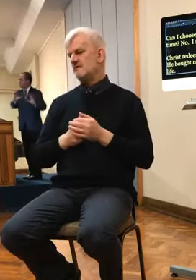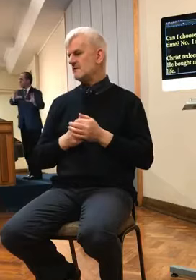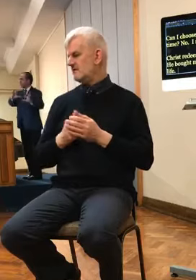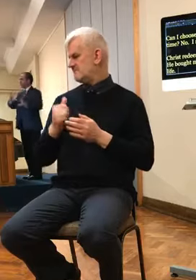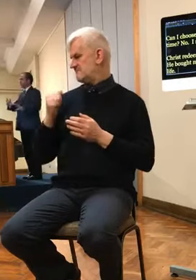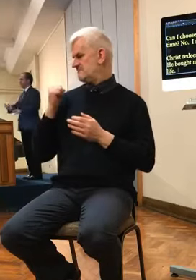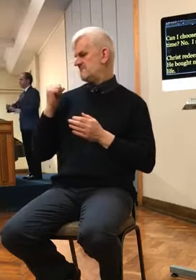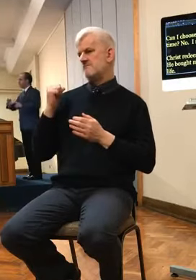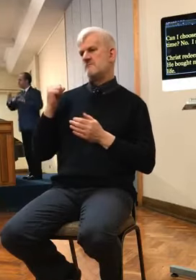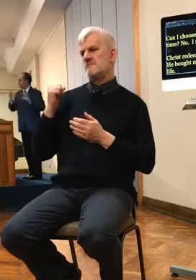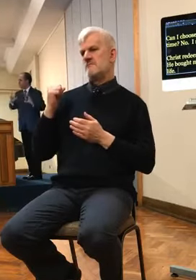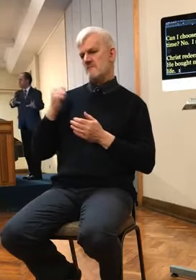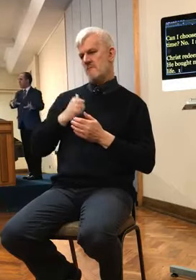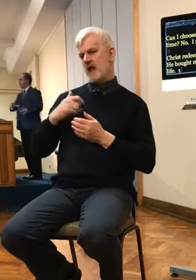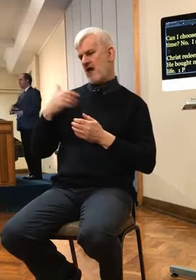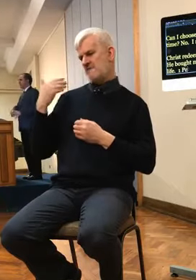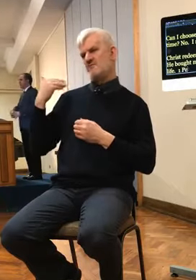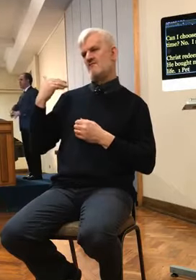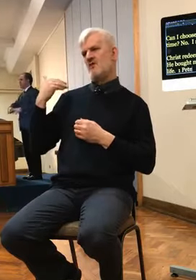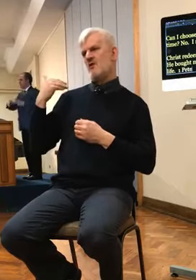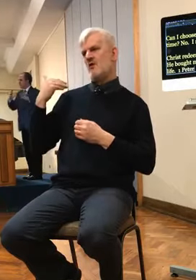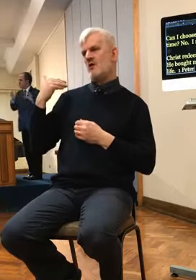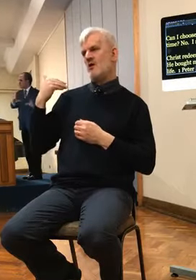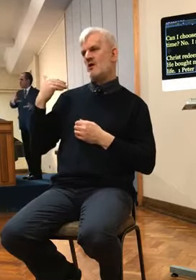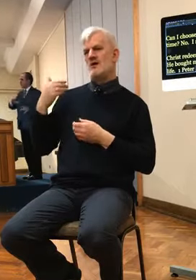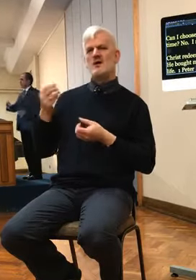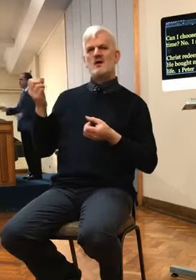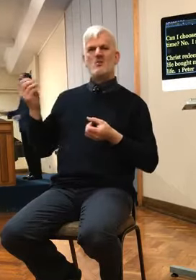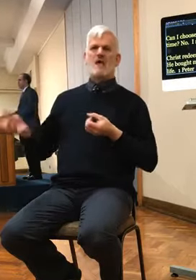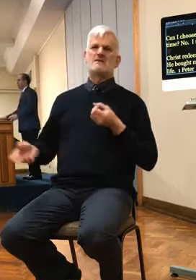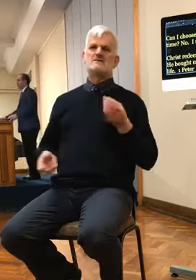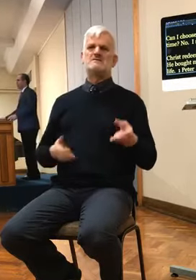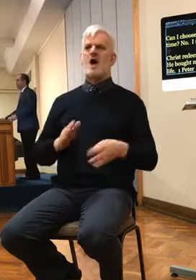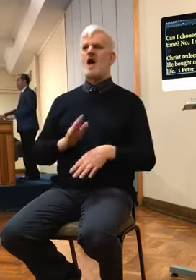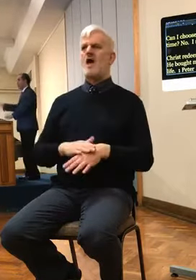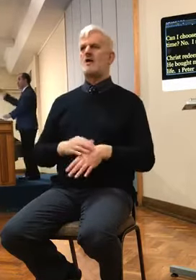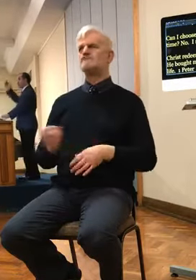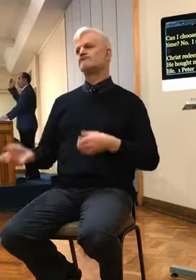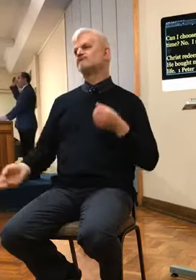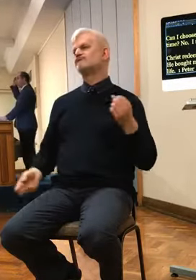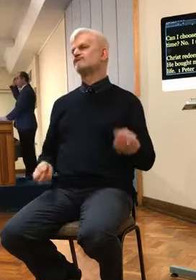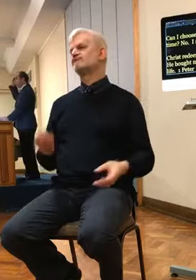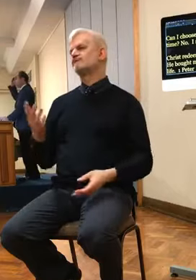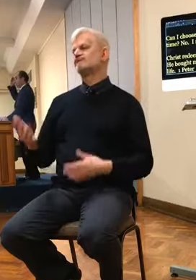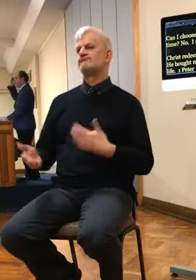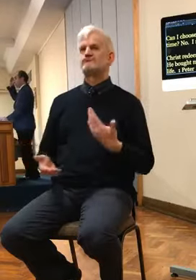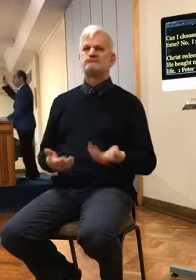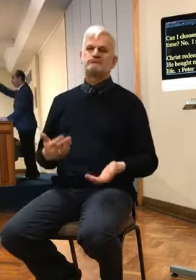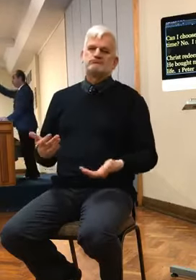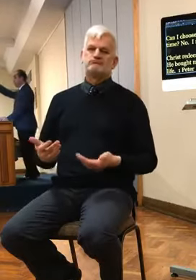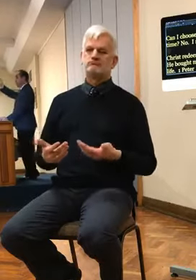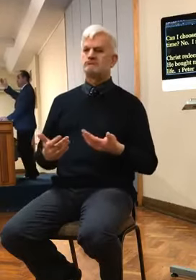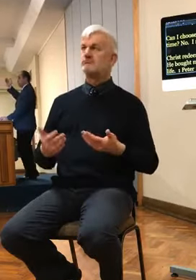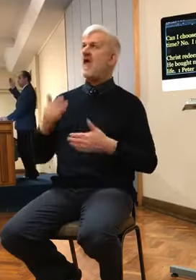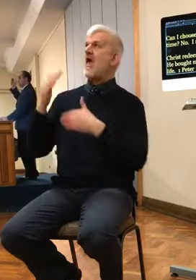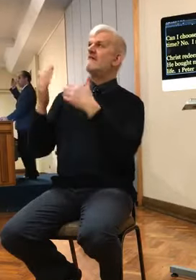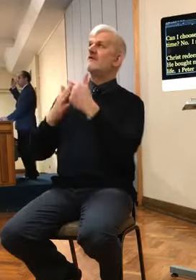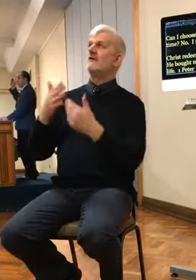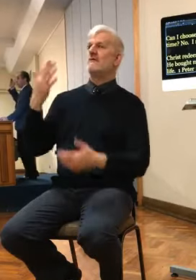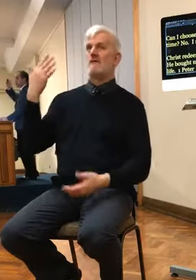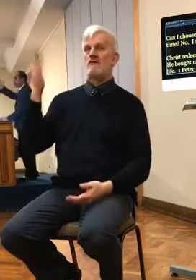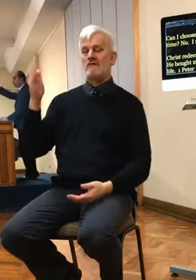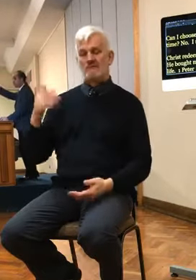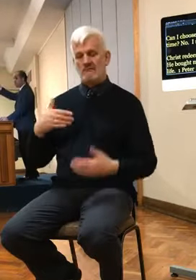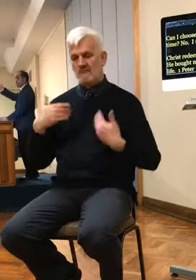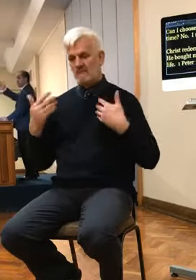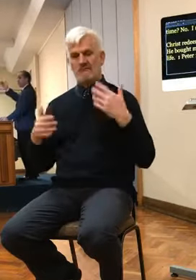been redeemed from that. We are wasting time. We are just living for the here and now, not thinking about heaven, not thinking